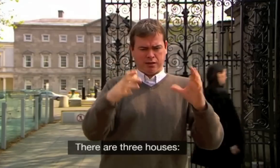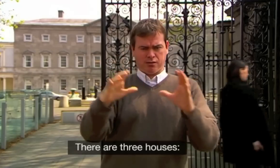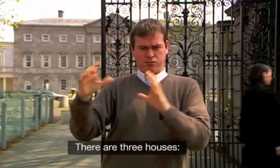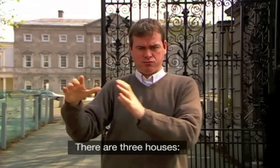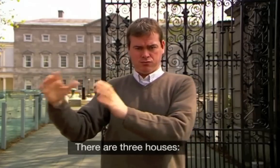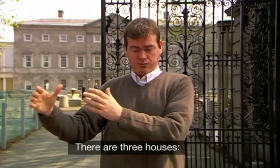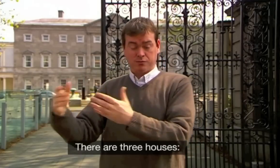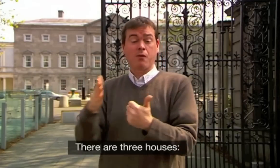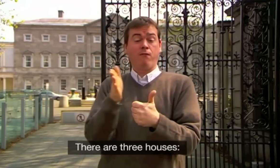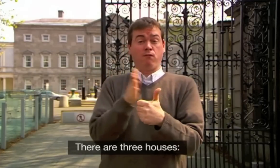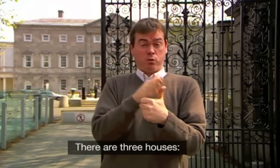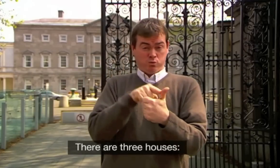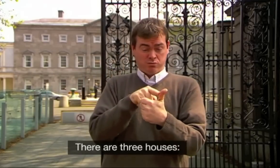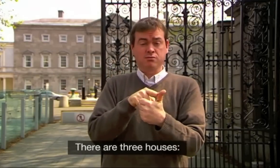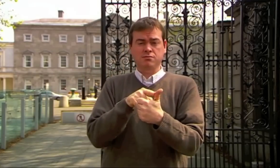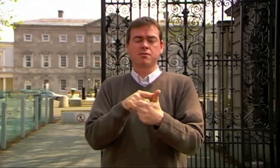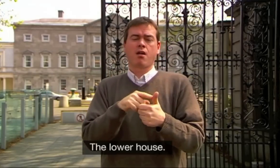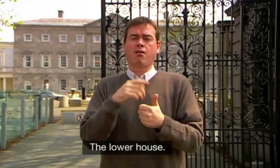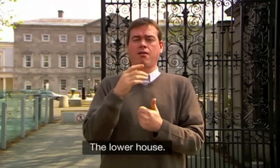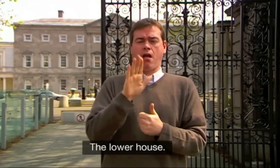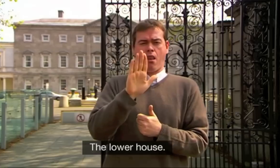There are three houses, the Lower House,